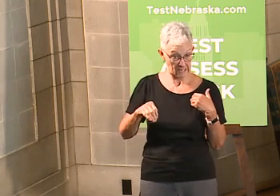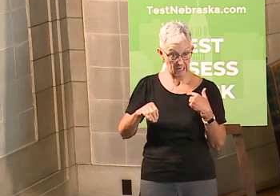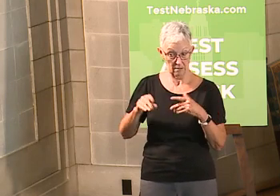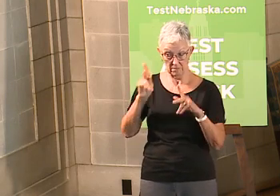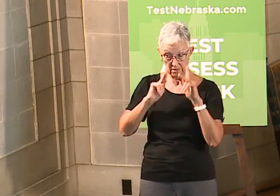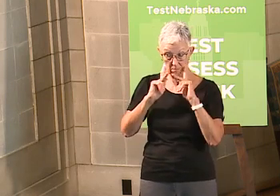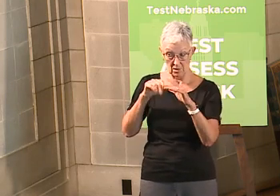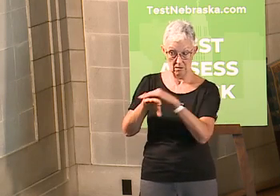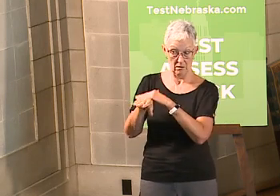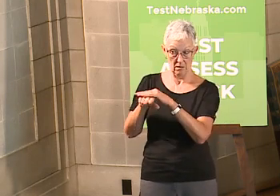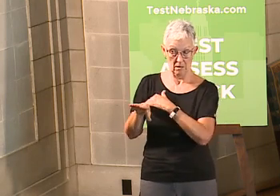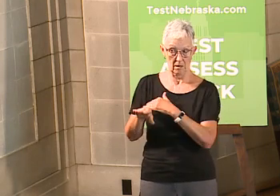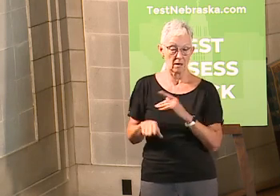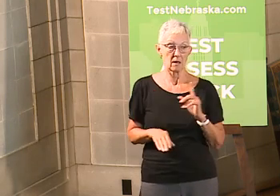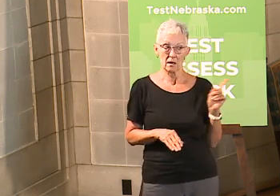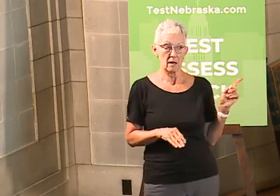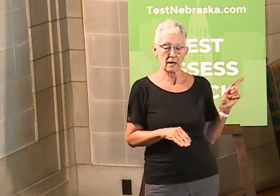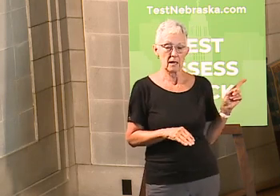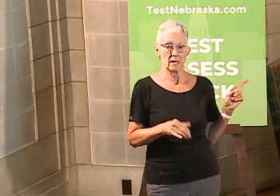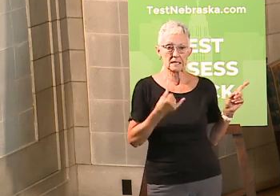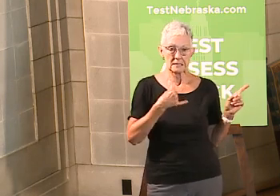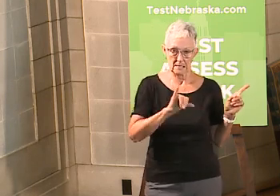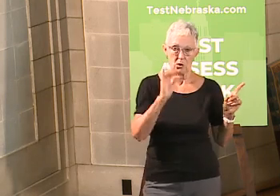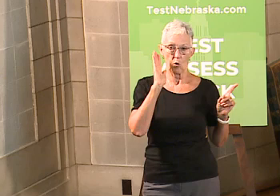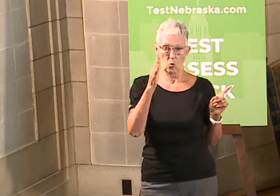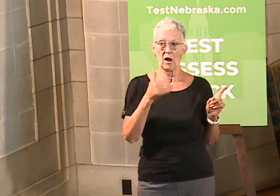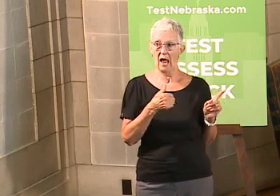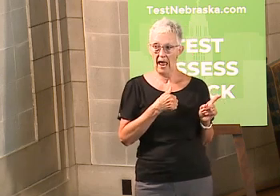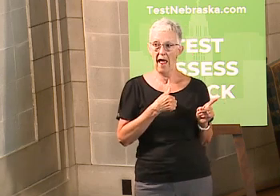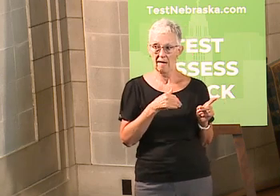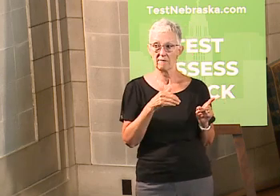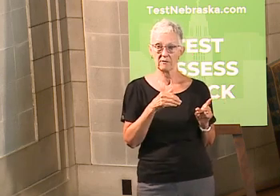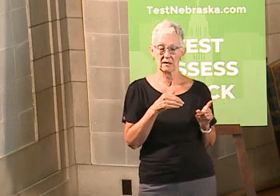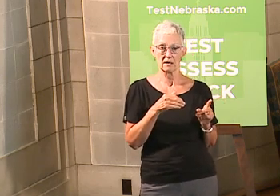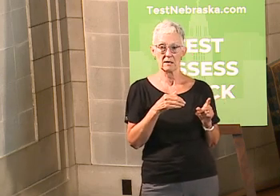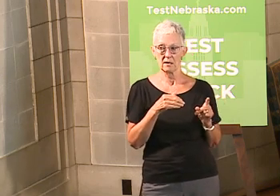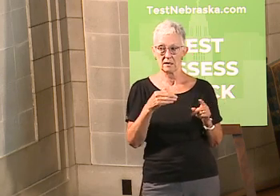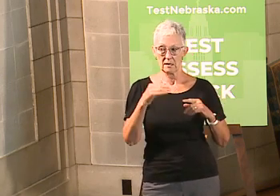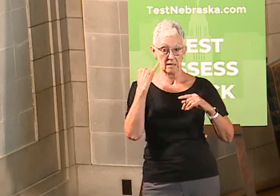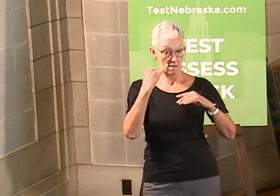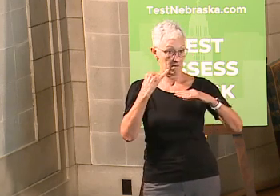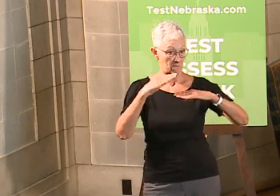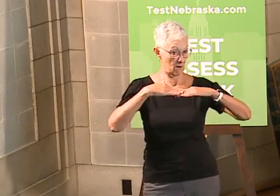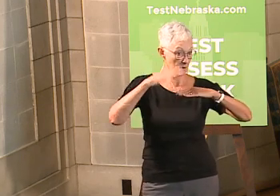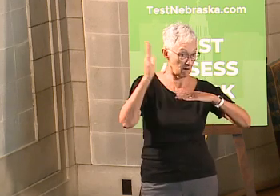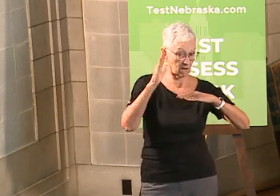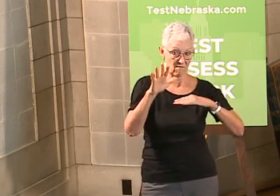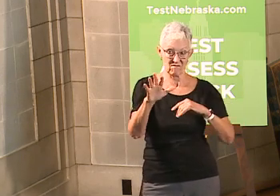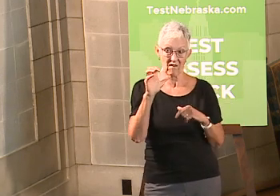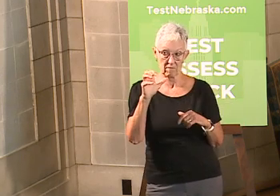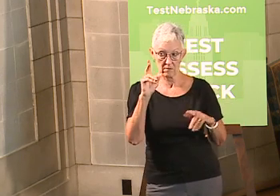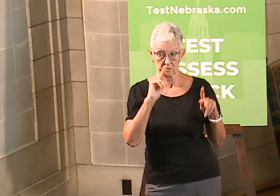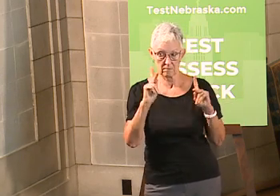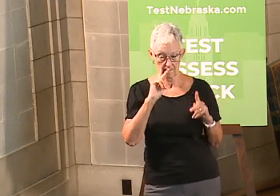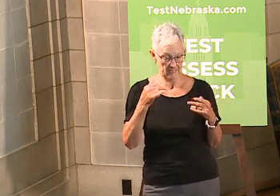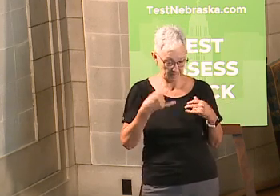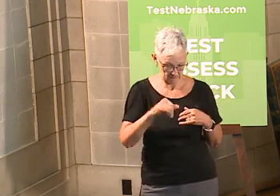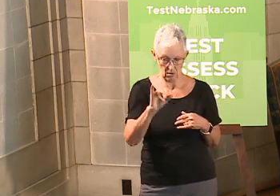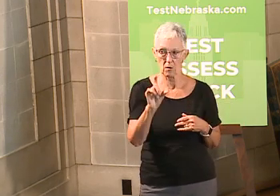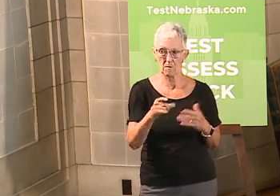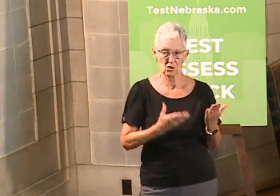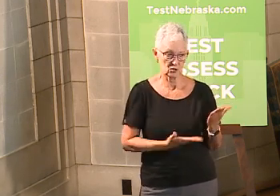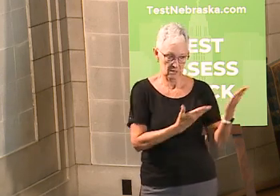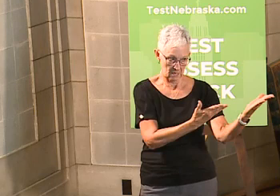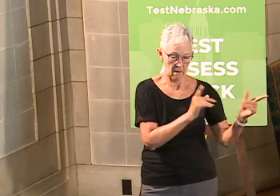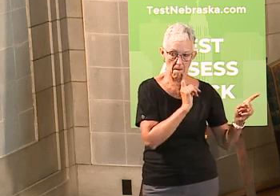state, you have to have that plan worked out with your local public health department and approved. So you still have to submit a plan. You still have to